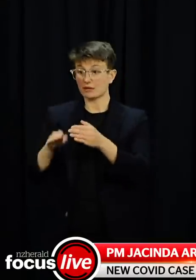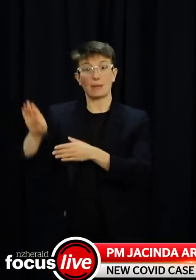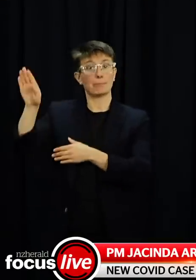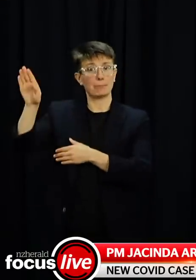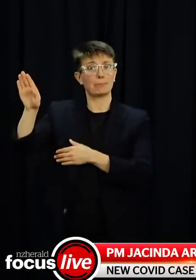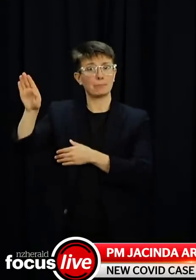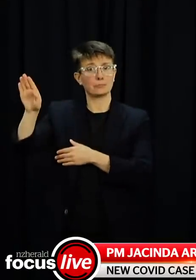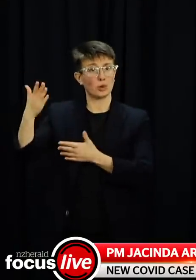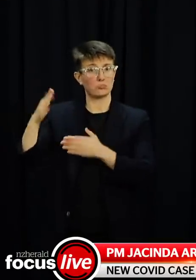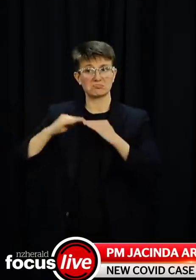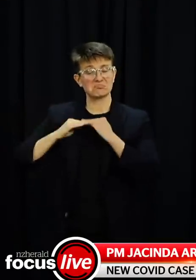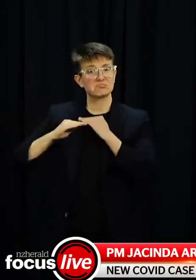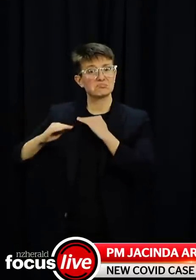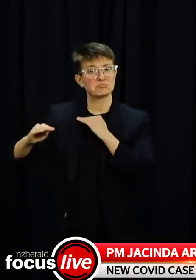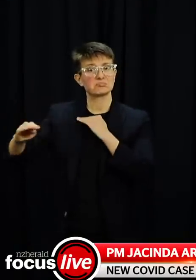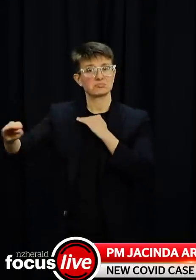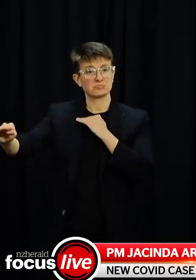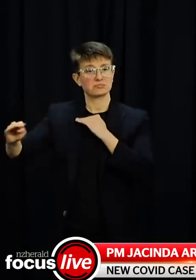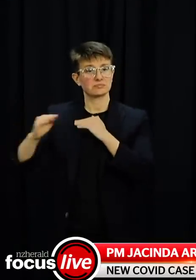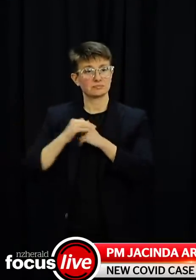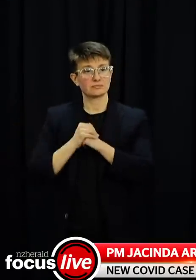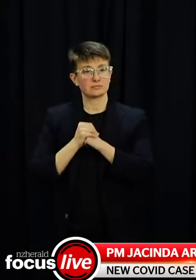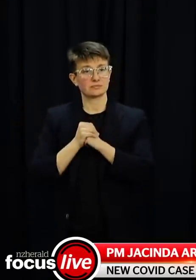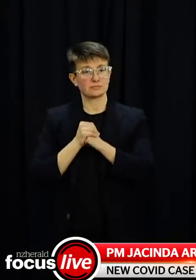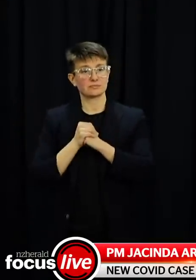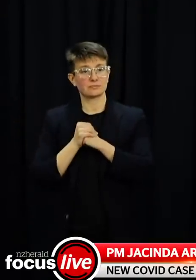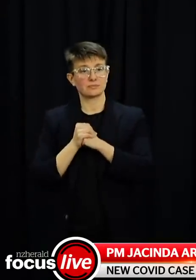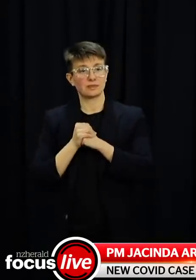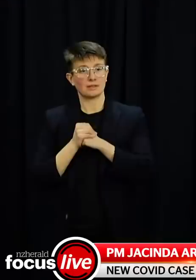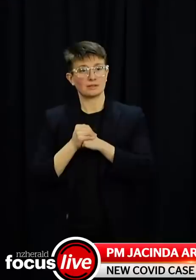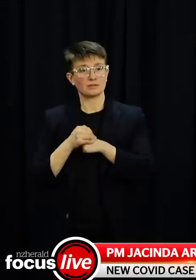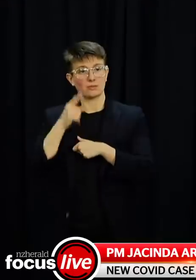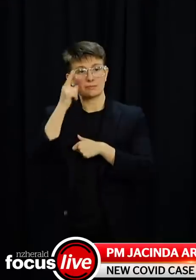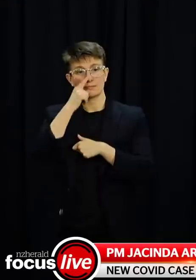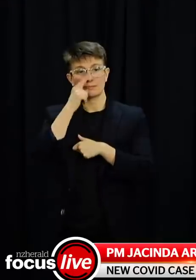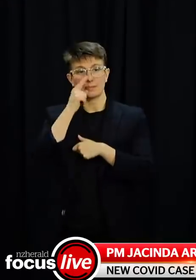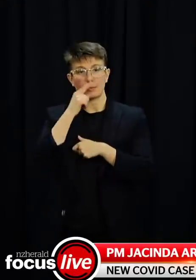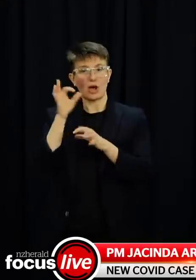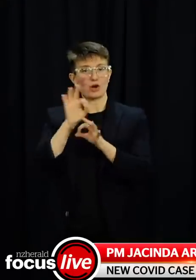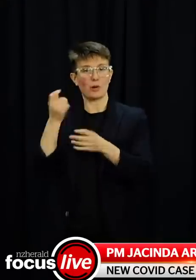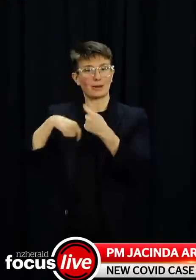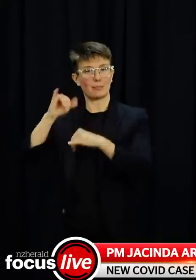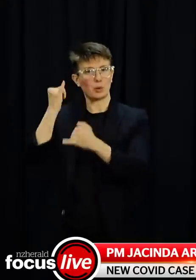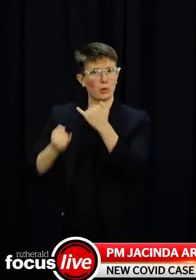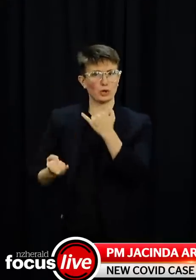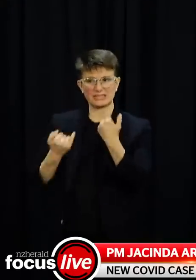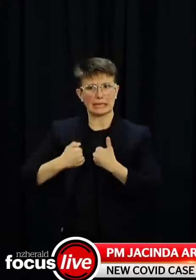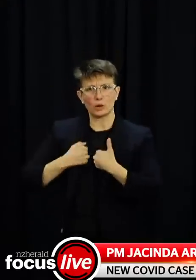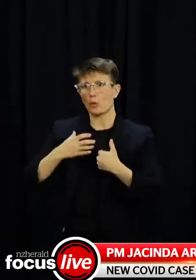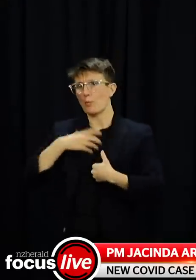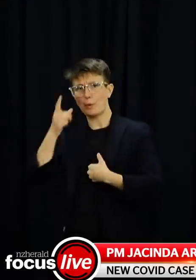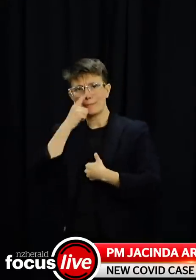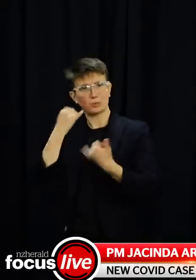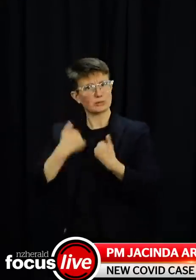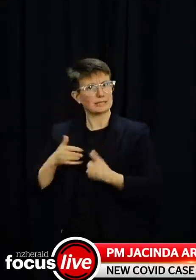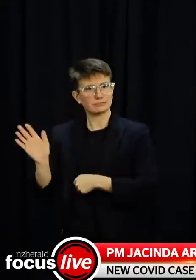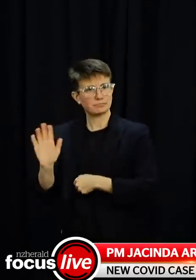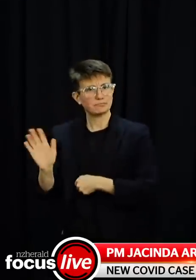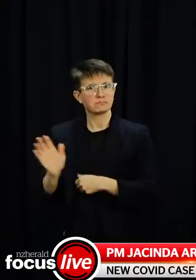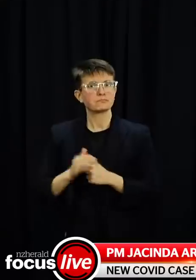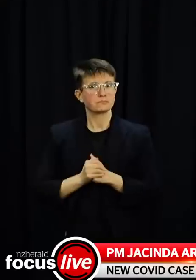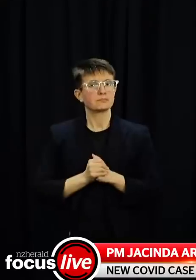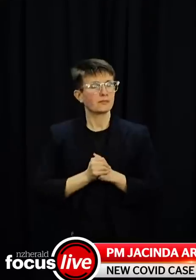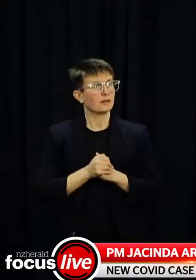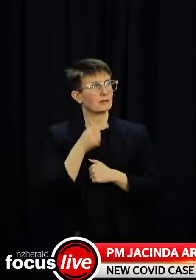is we're not ruling anything in or out at this point. We are very open-minded. And the Prime Minister mentioned that we're doing some